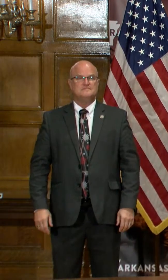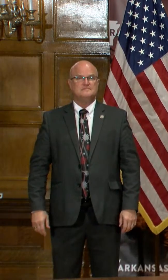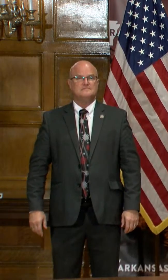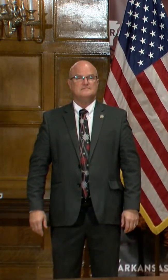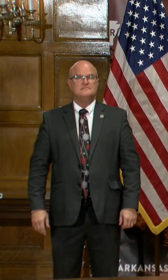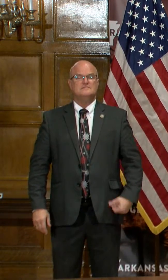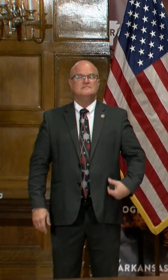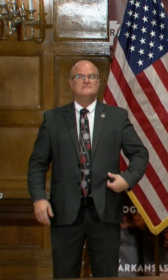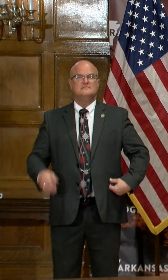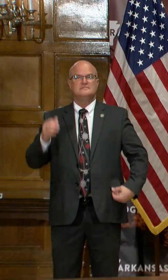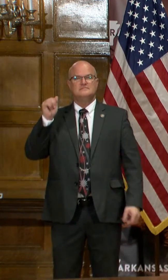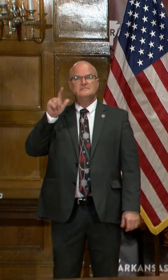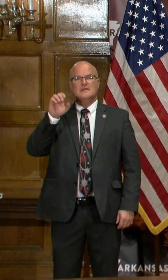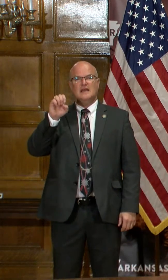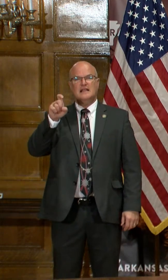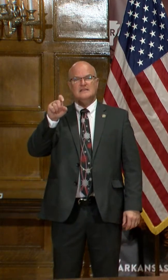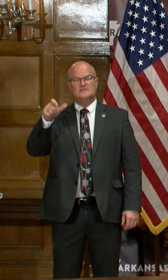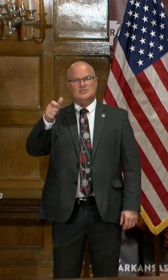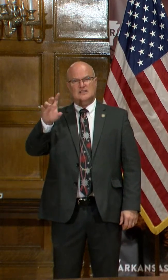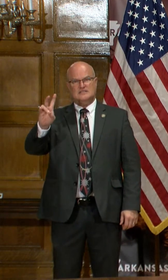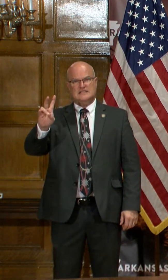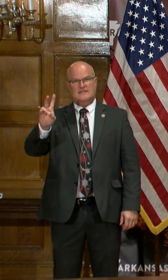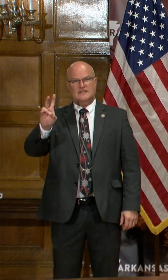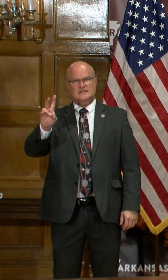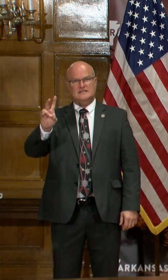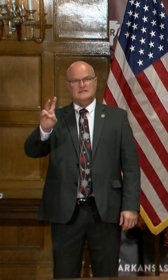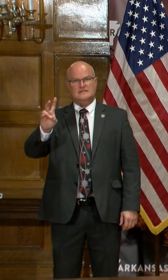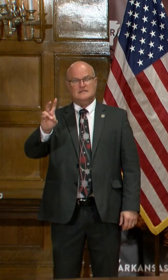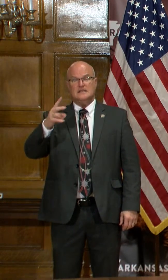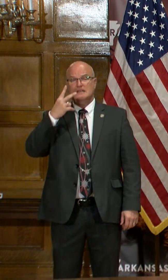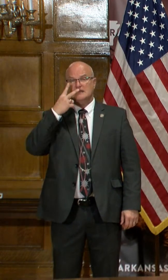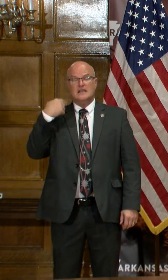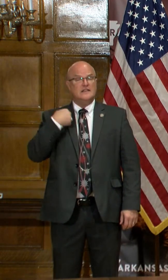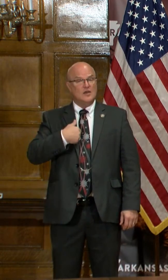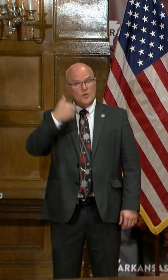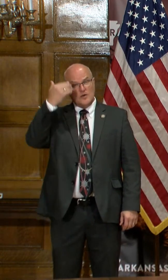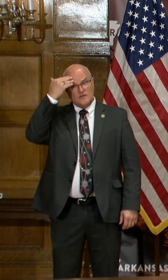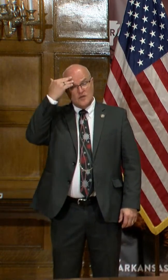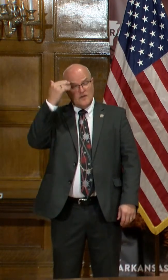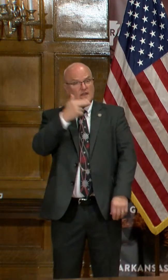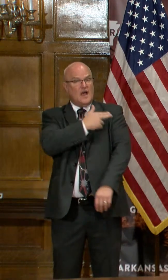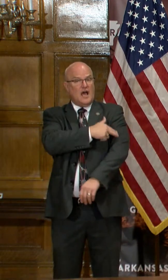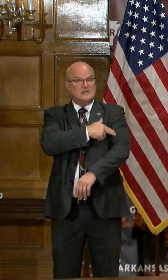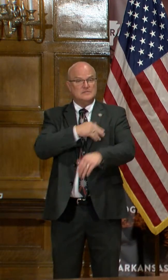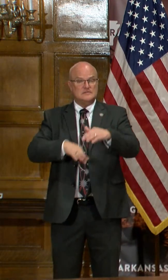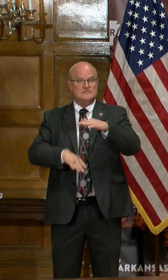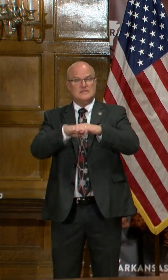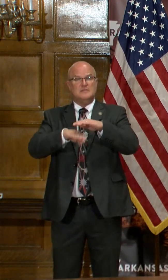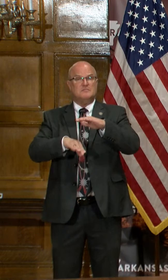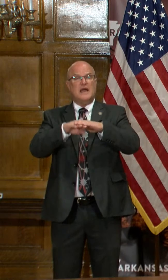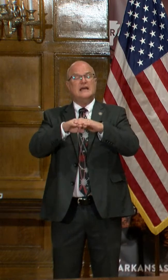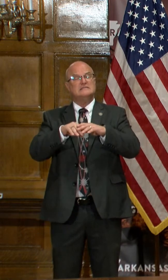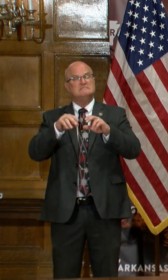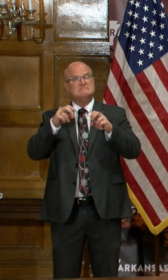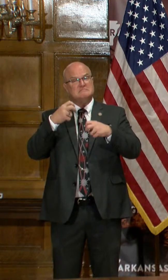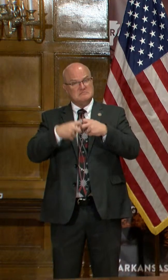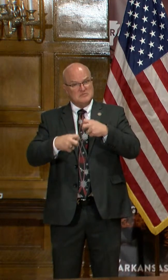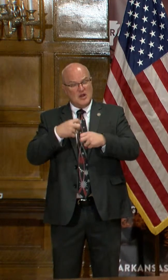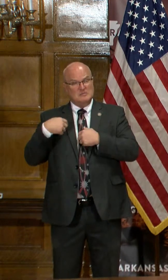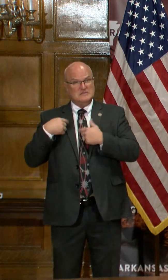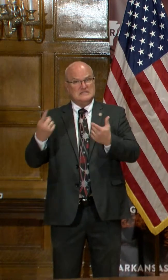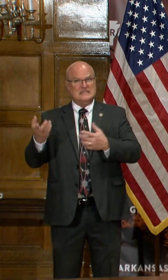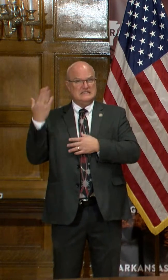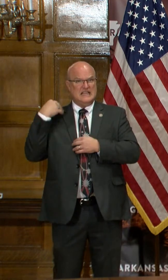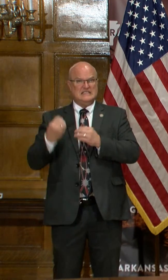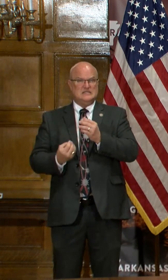Next question. Governor, this is Alex with Channel 7. Seeing that we've known that hospital capacity could be an issue since